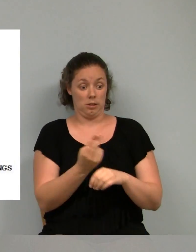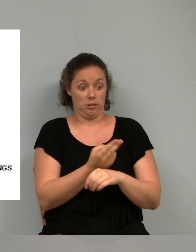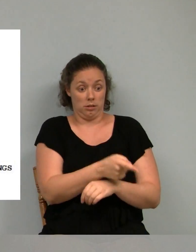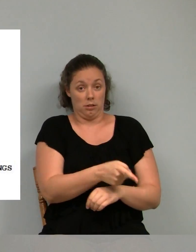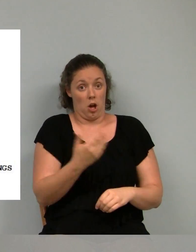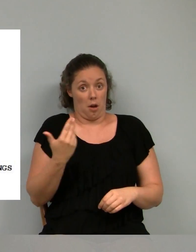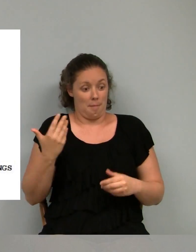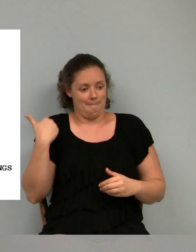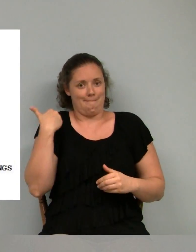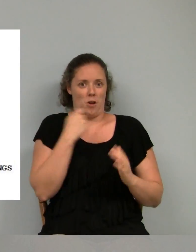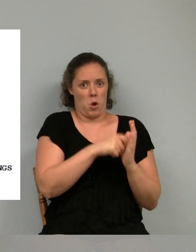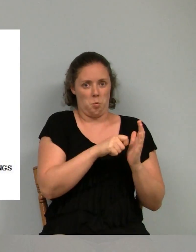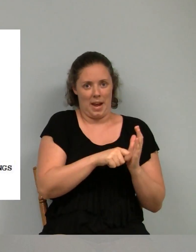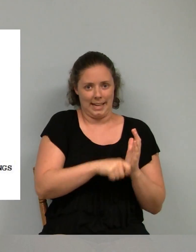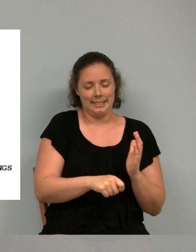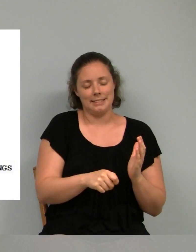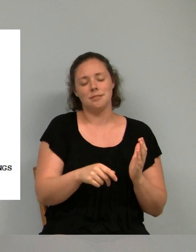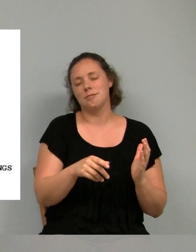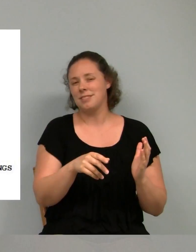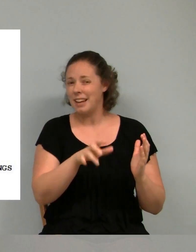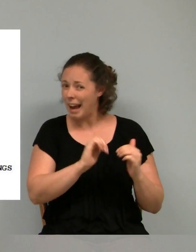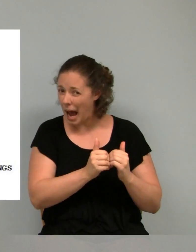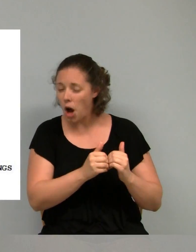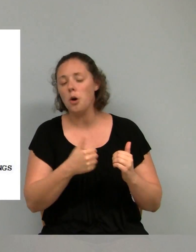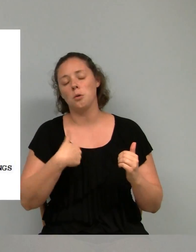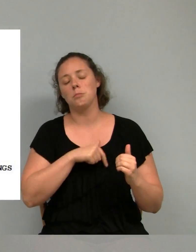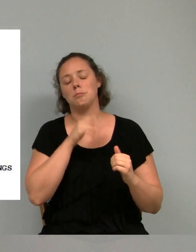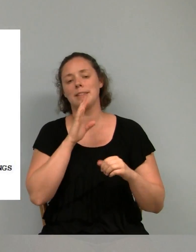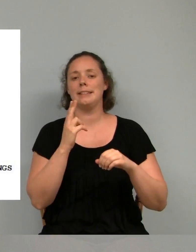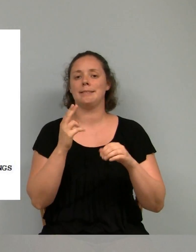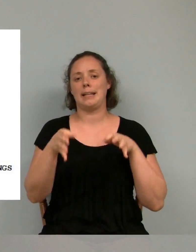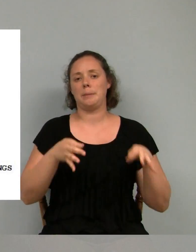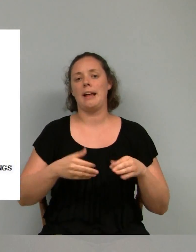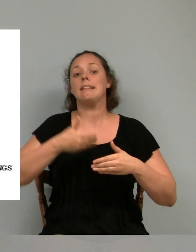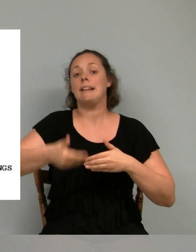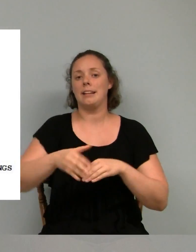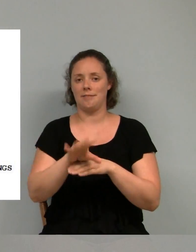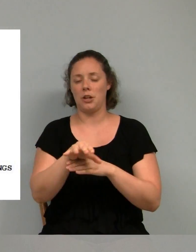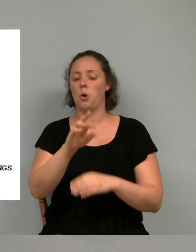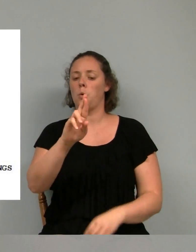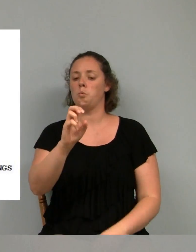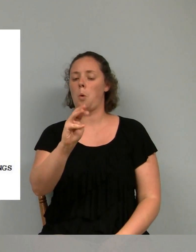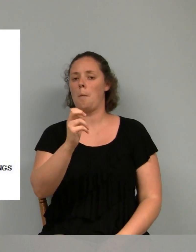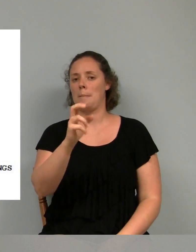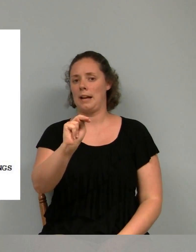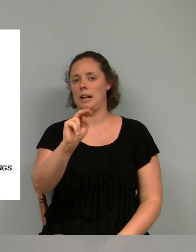subroutines will be explained in the next video, Roman numeral clock.